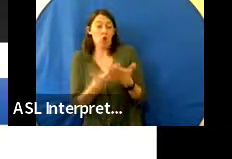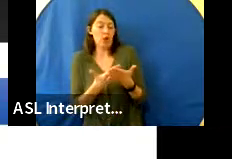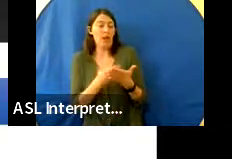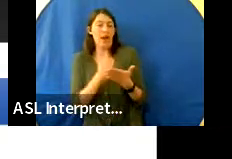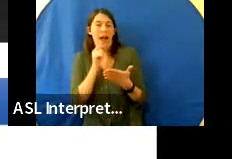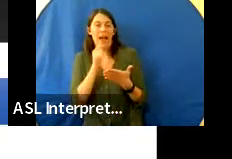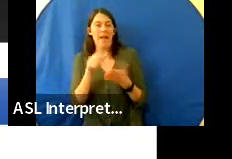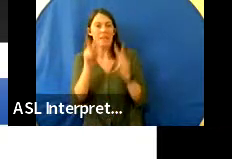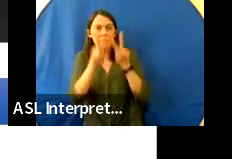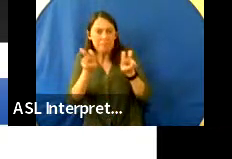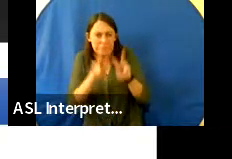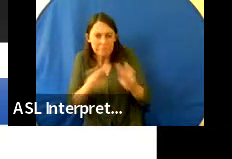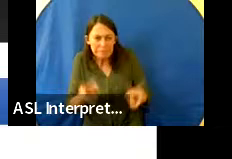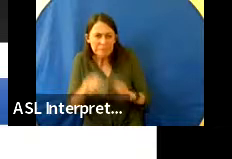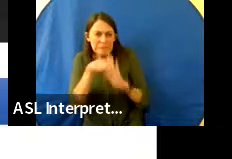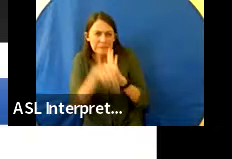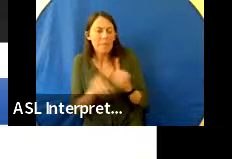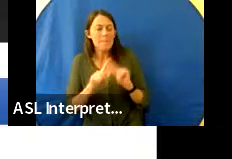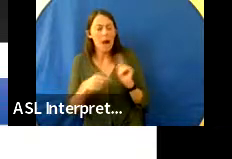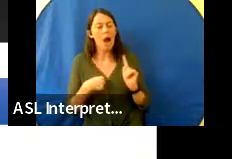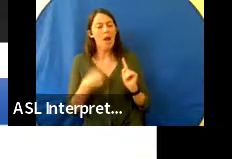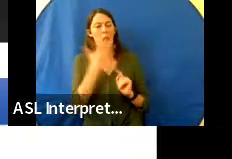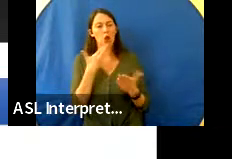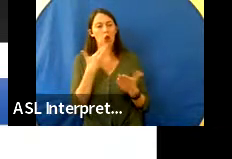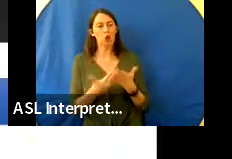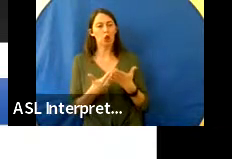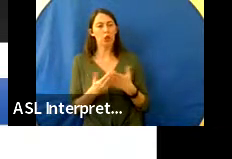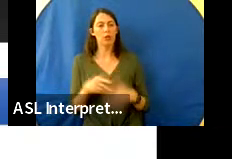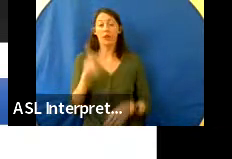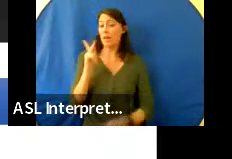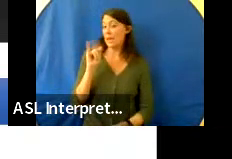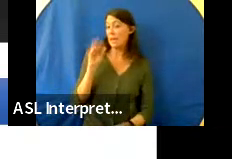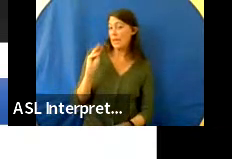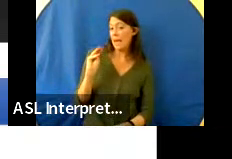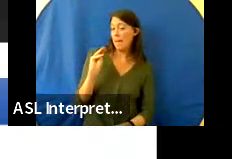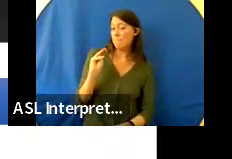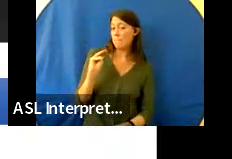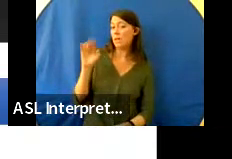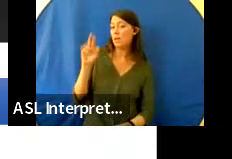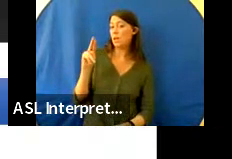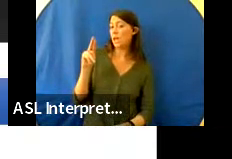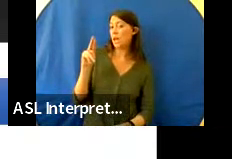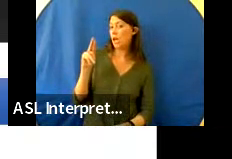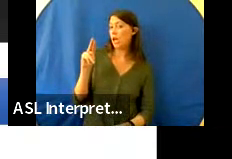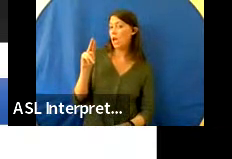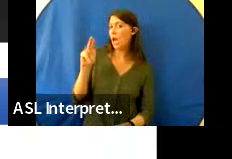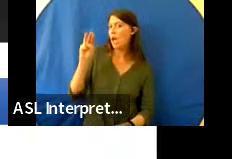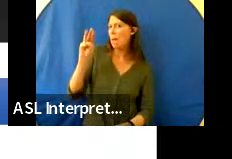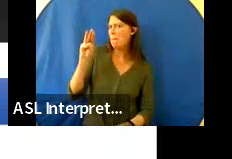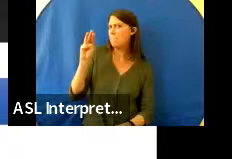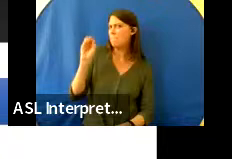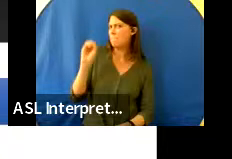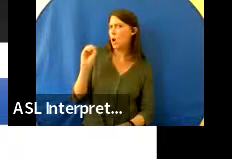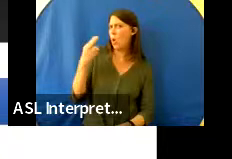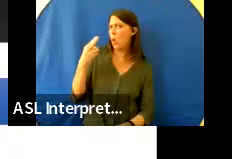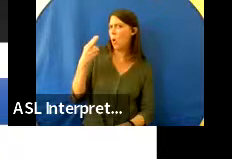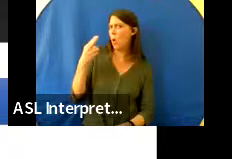Kim and Noha, be especially interested in your opinions about whether this is true and useful.